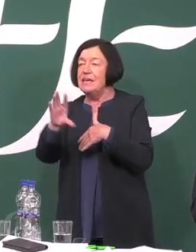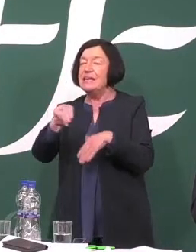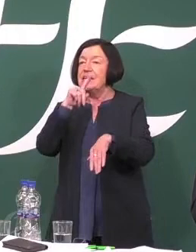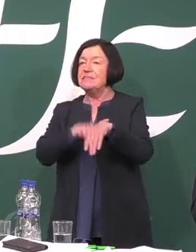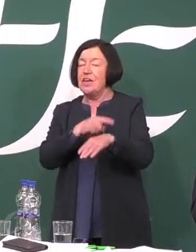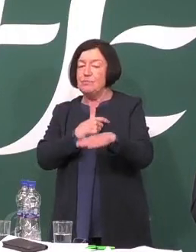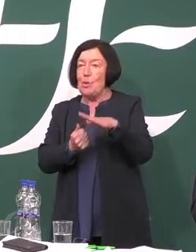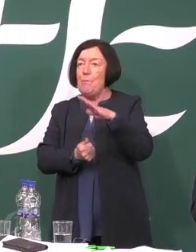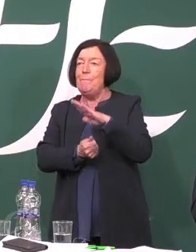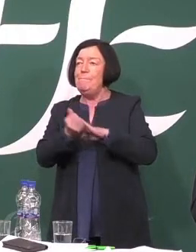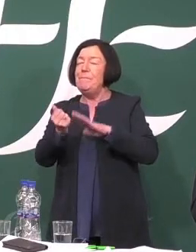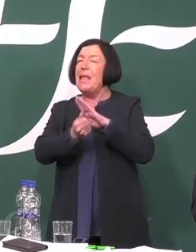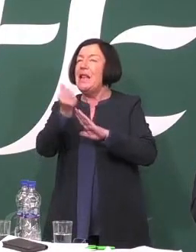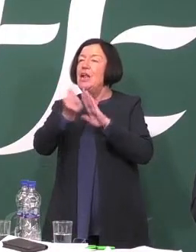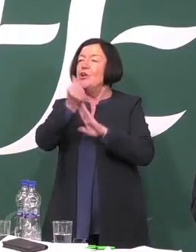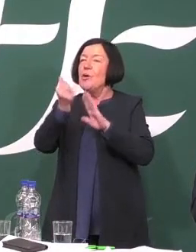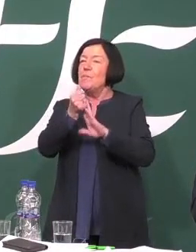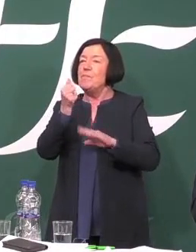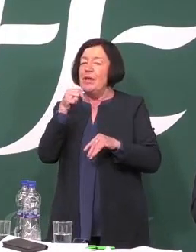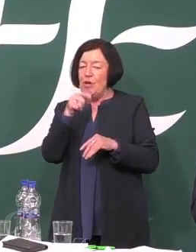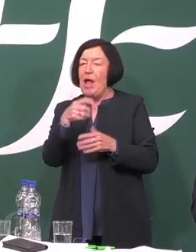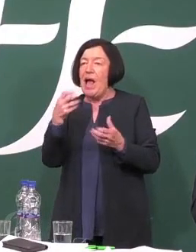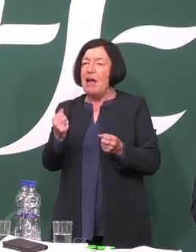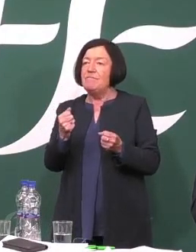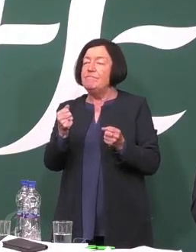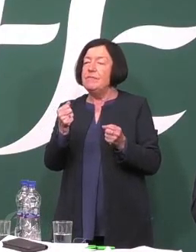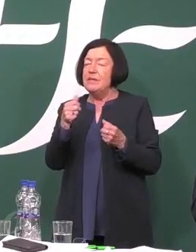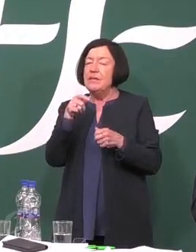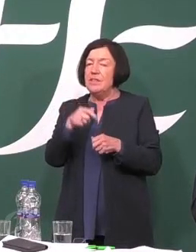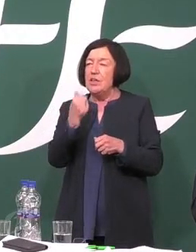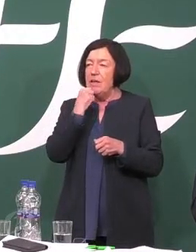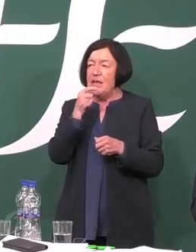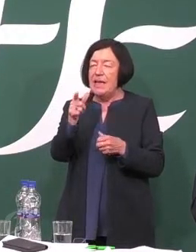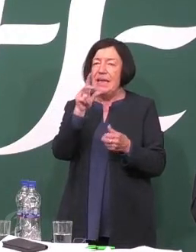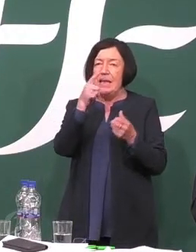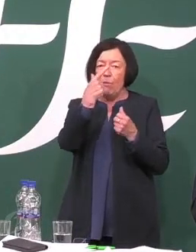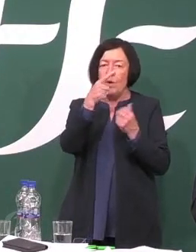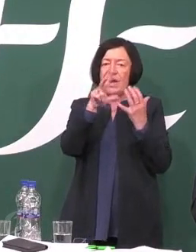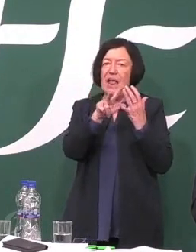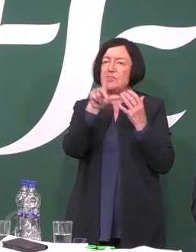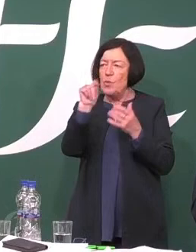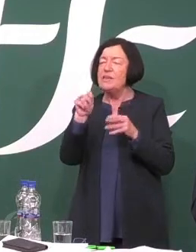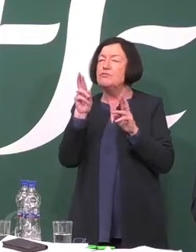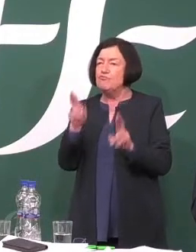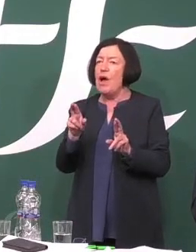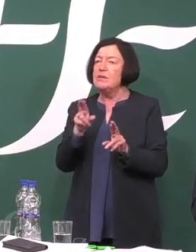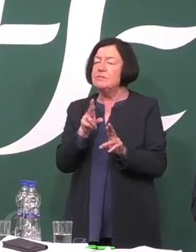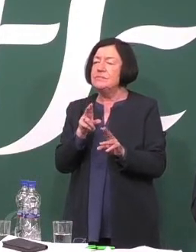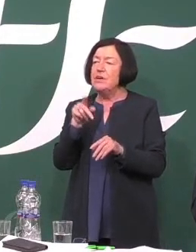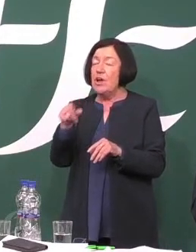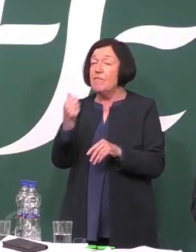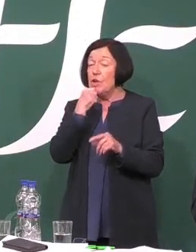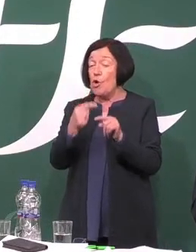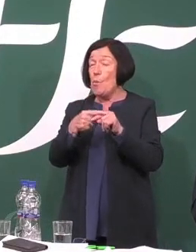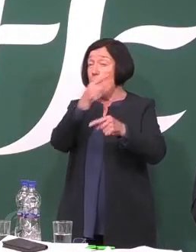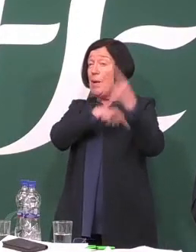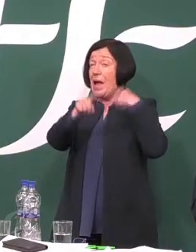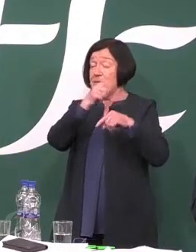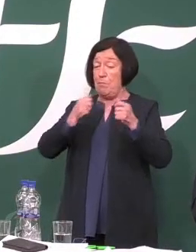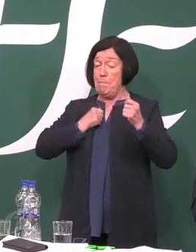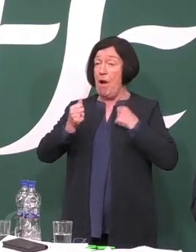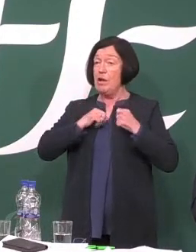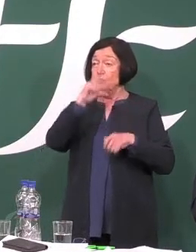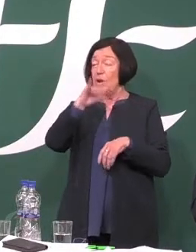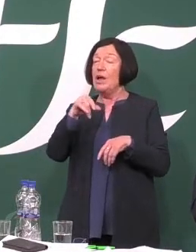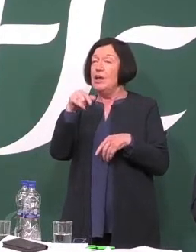you build up, because the relative small numbers are a reliable figure. But 80-20 is a fairly reliable figure. Our figures going back from March to July show